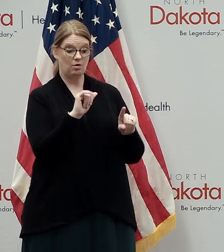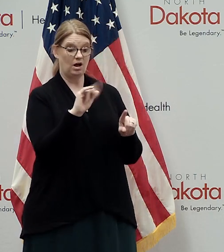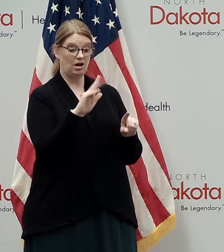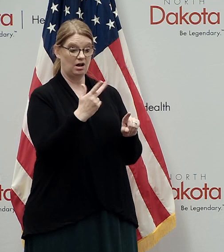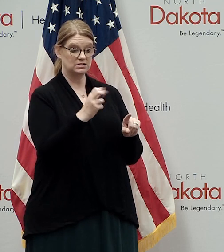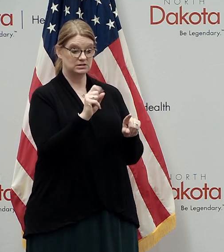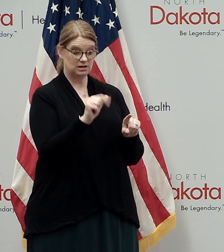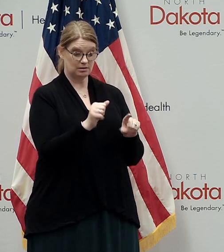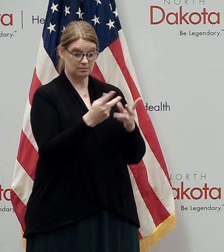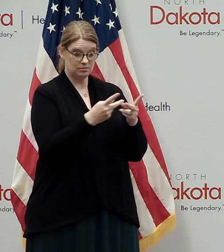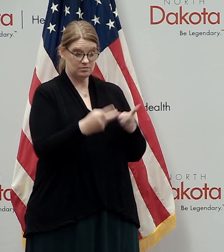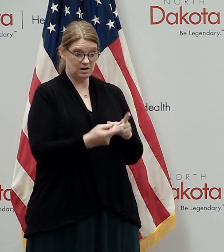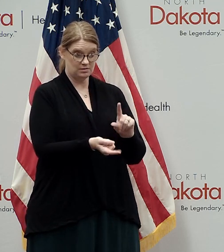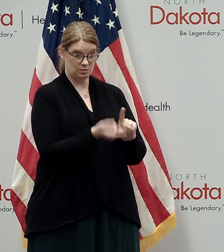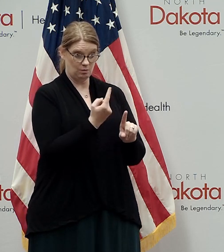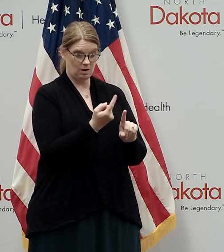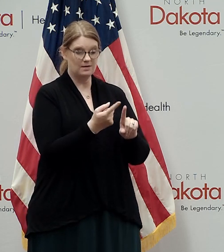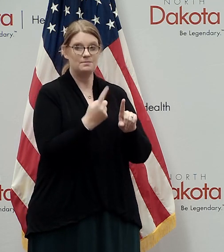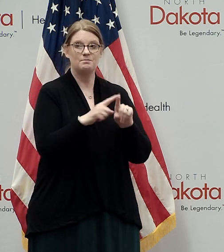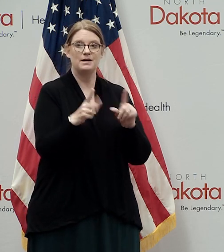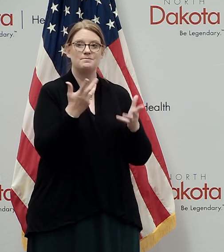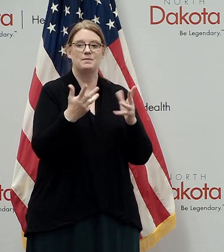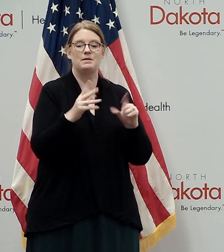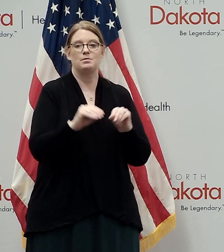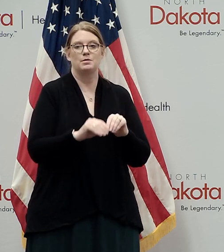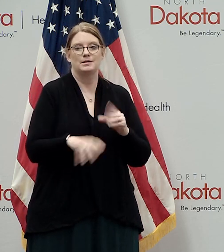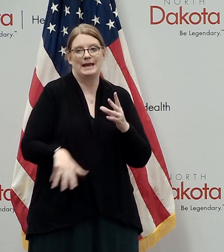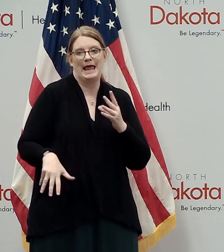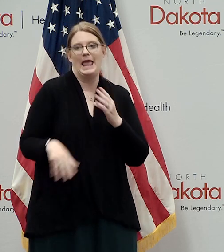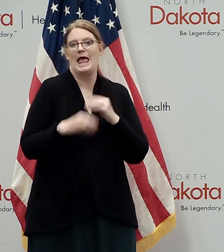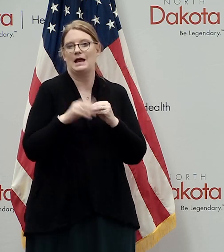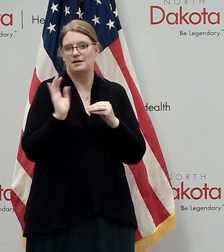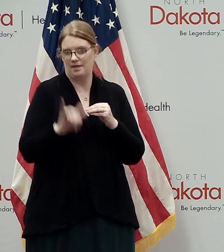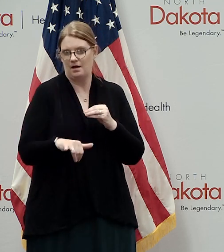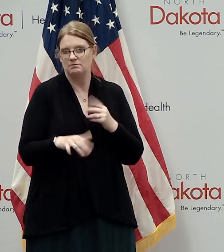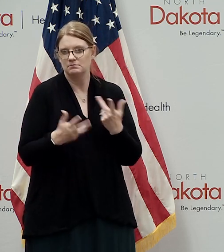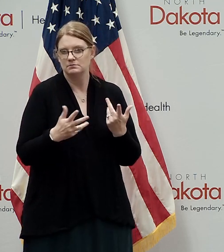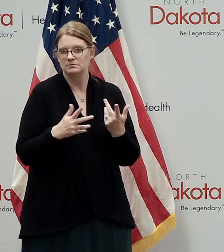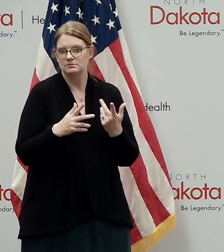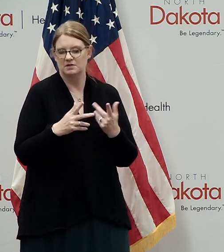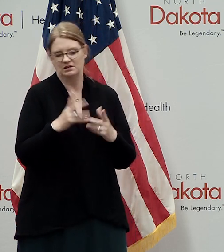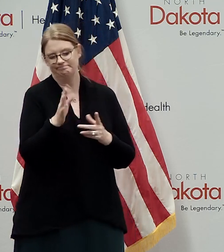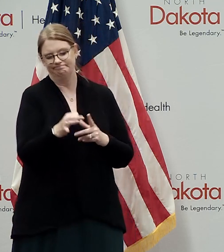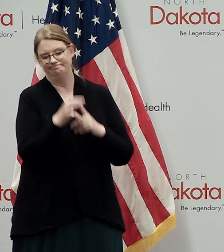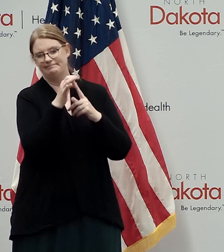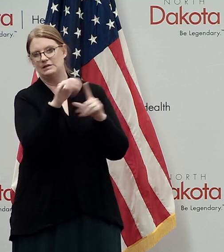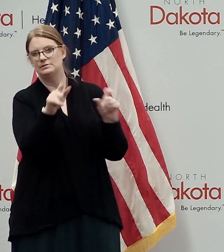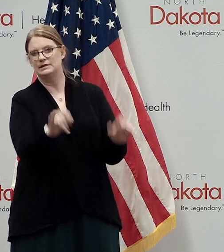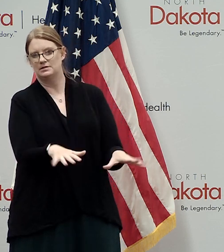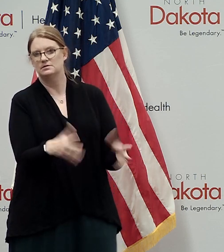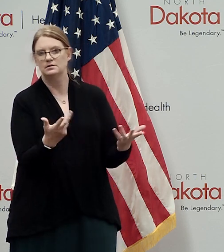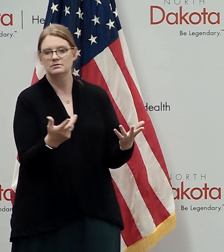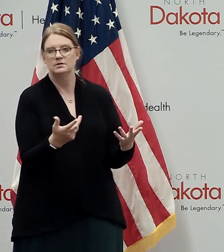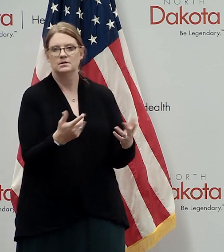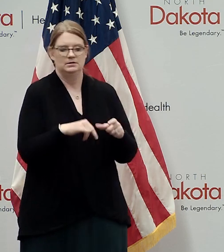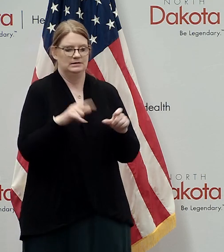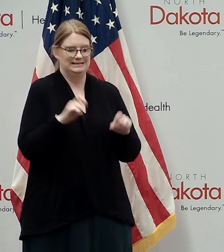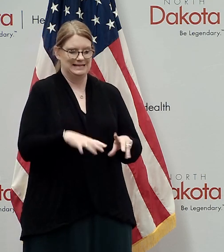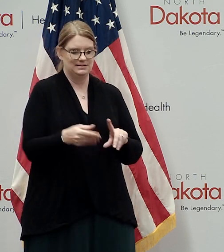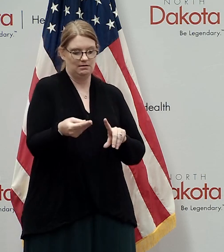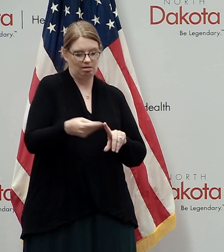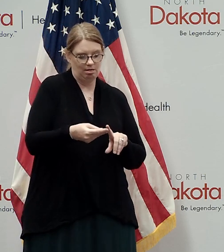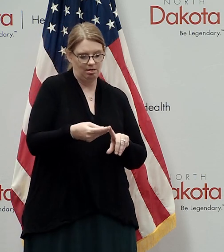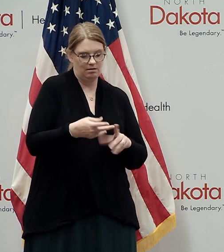that we're doing with more direct point of care testing that would allow people to get tested and then visit that same